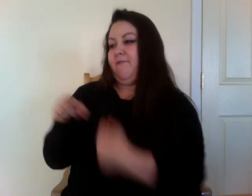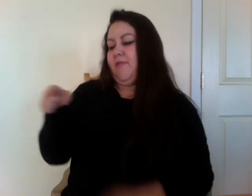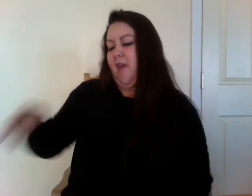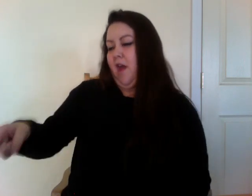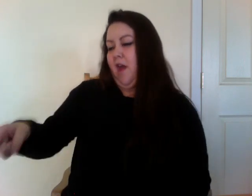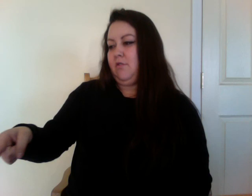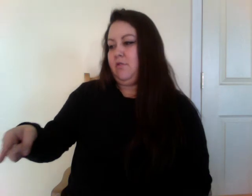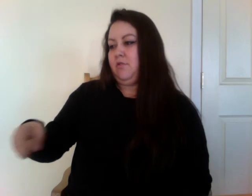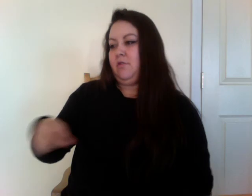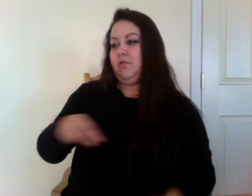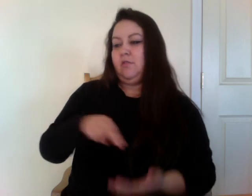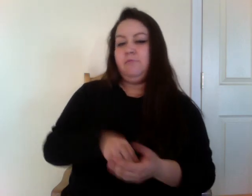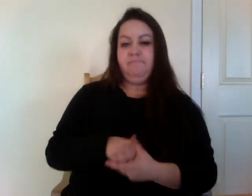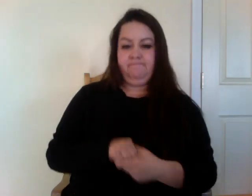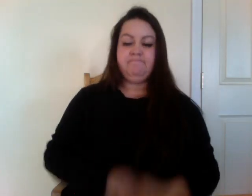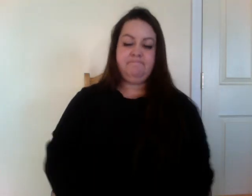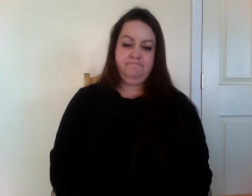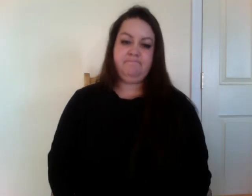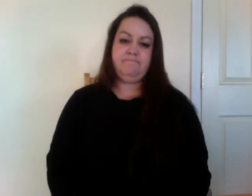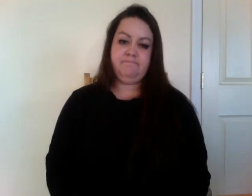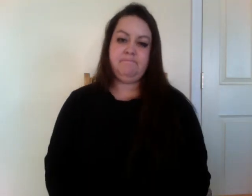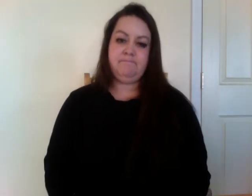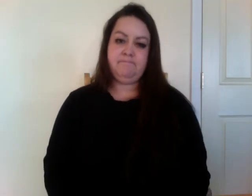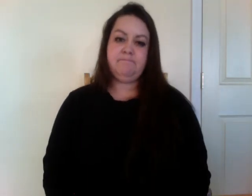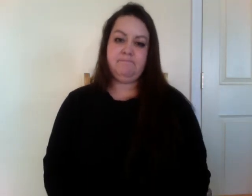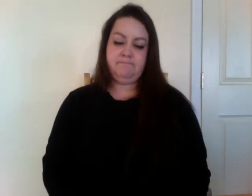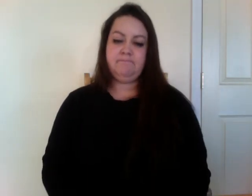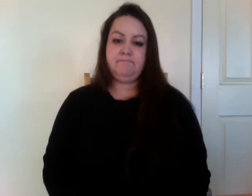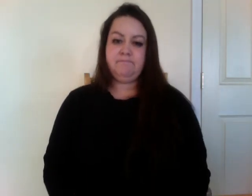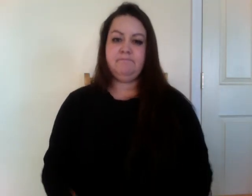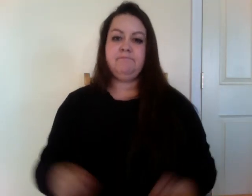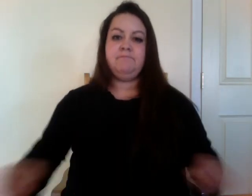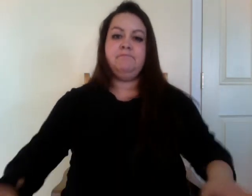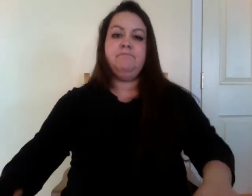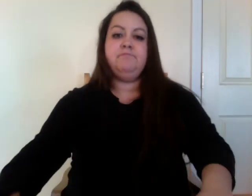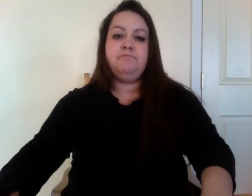with the department that's the custodian of the education record. Thank you.